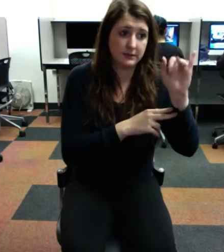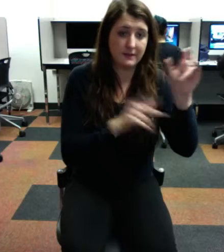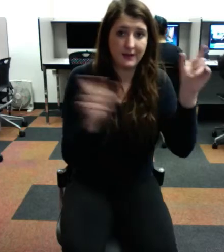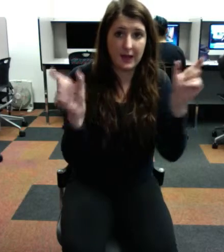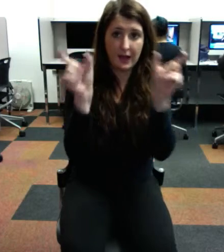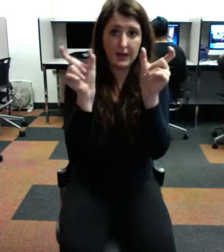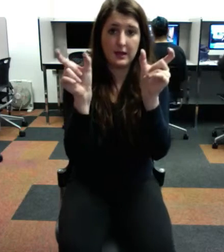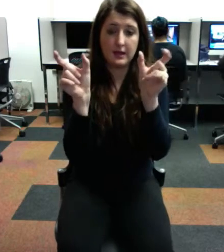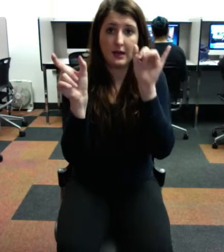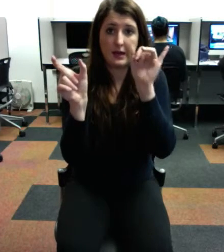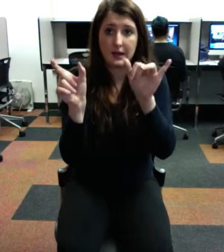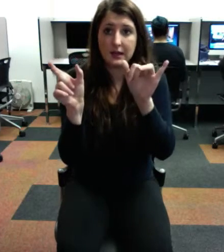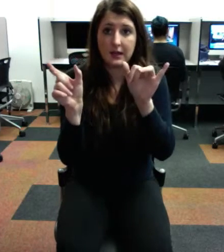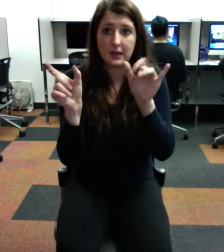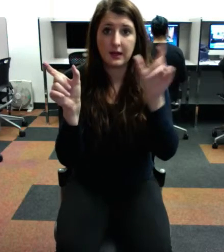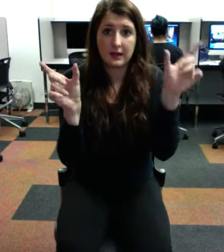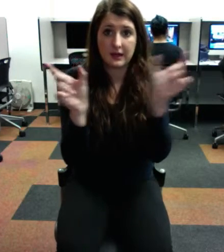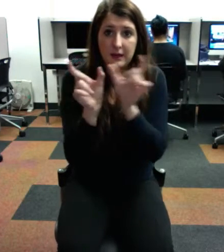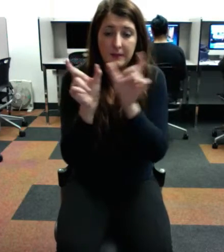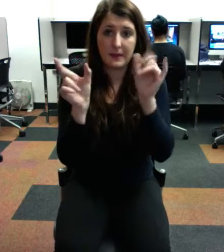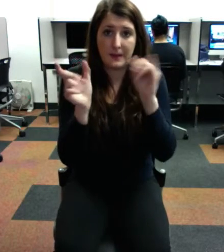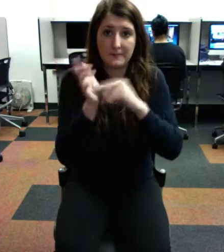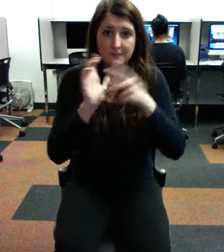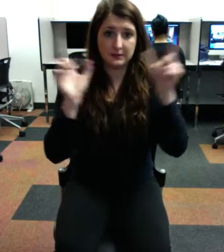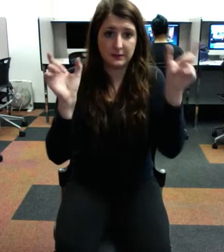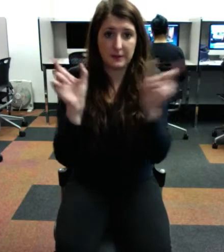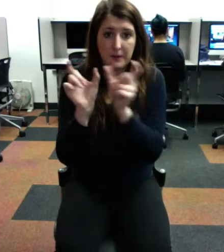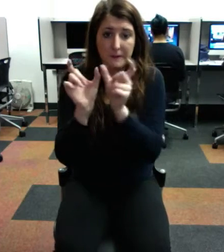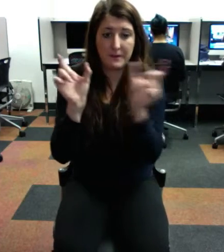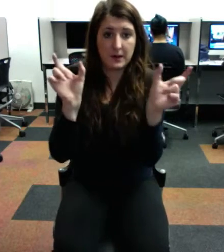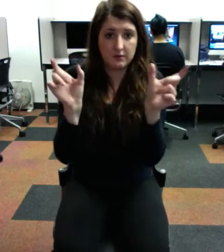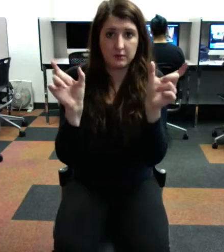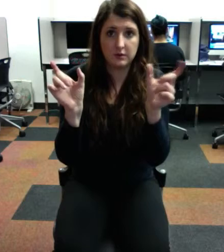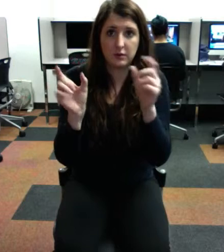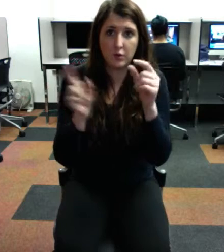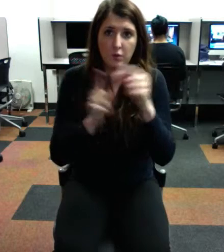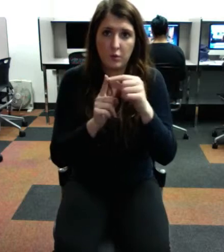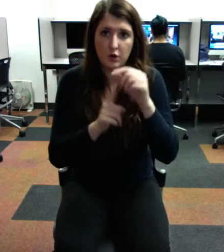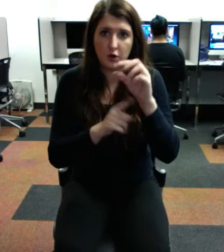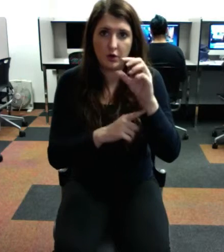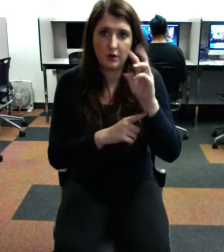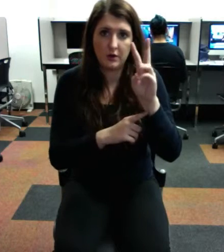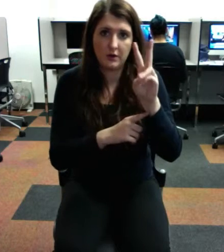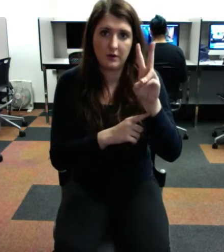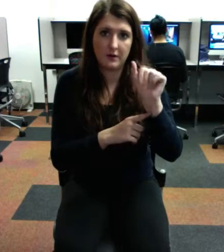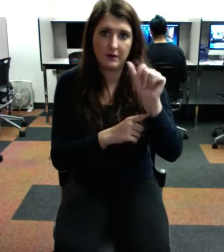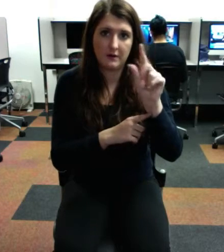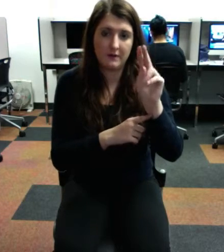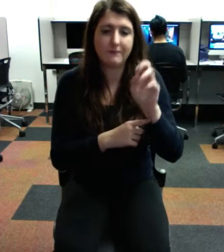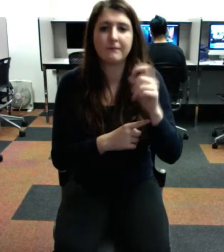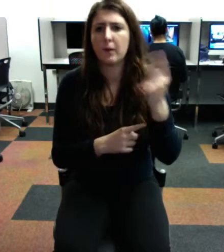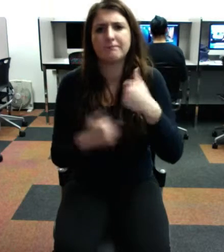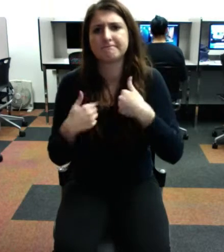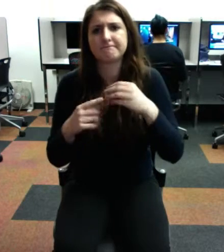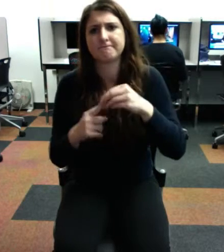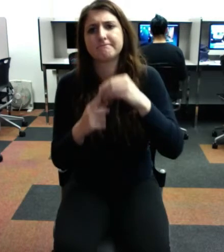This is called combining form vowels. Of course, there are always exceptions, but the general rules are a combining